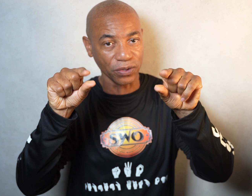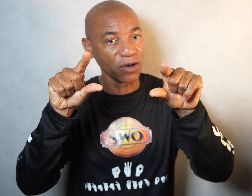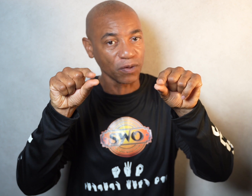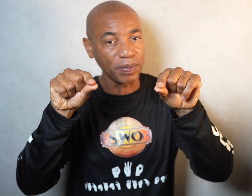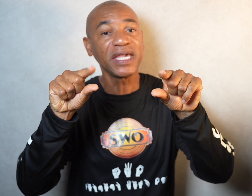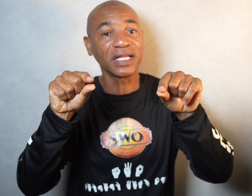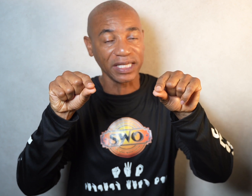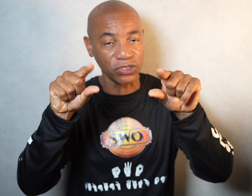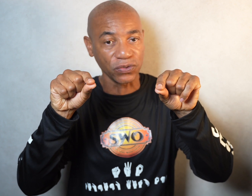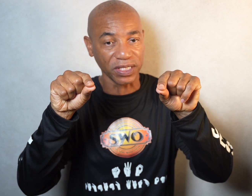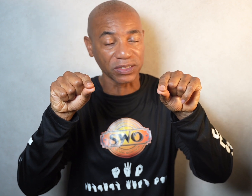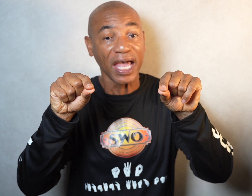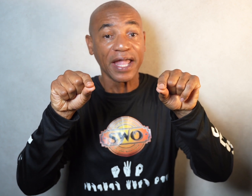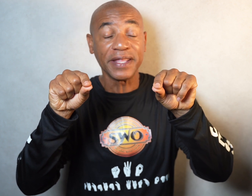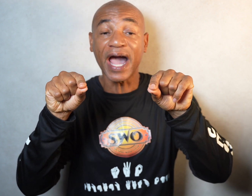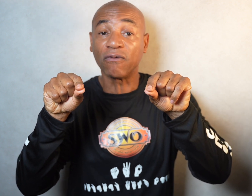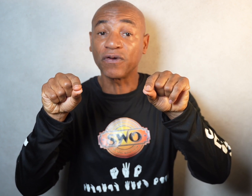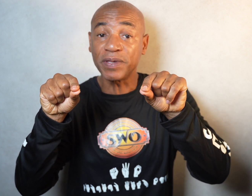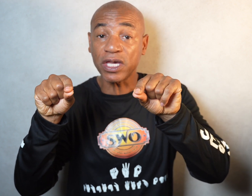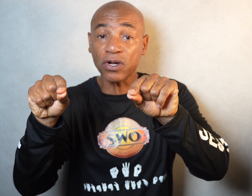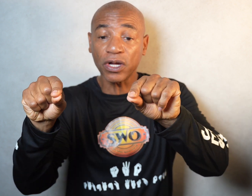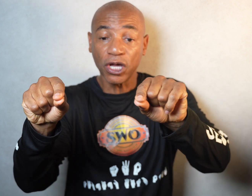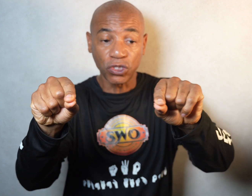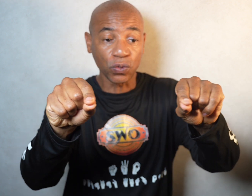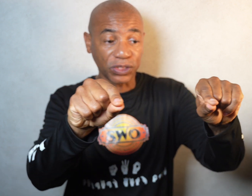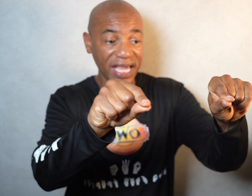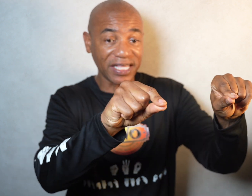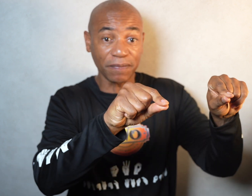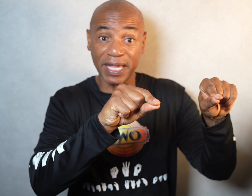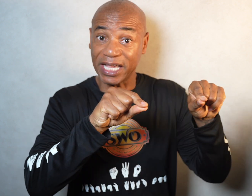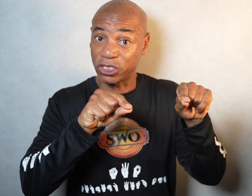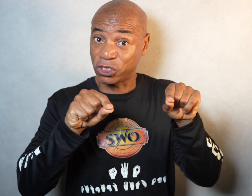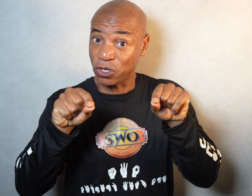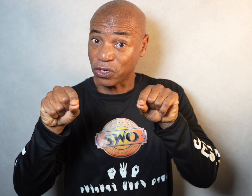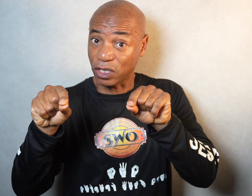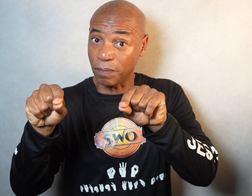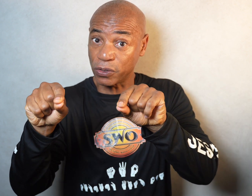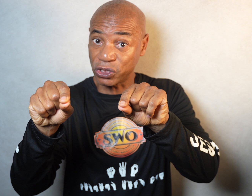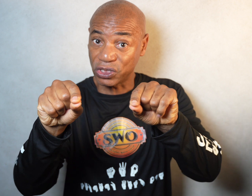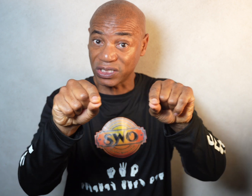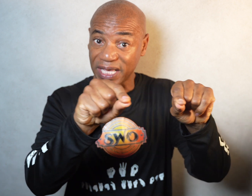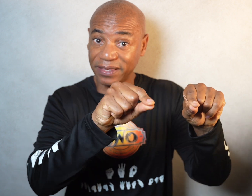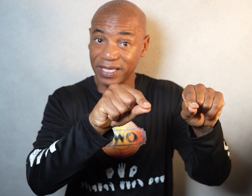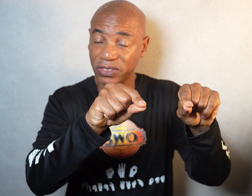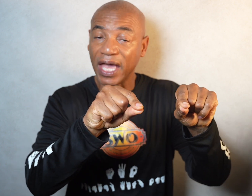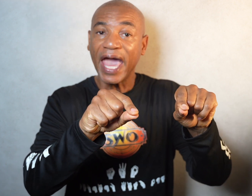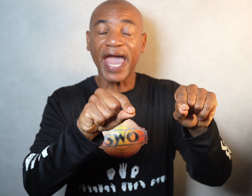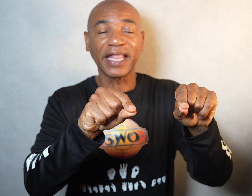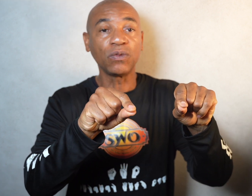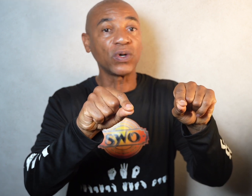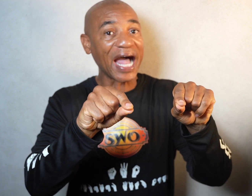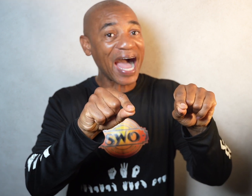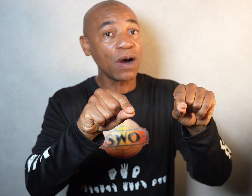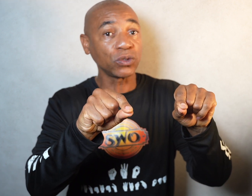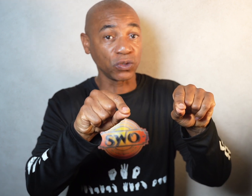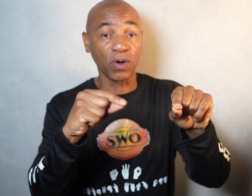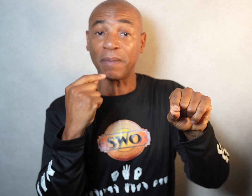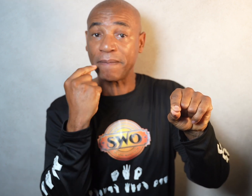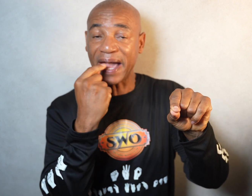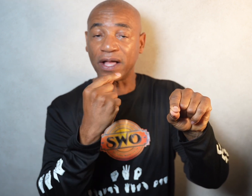and repeatedly do this. Now, from here, you will take them in a circular motion, just like this, and then what I will do with my mouth